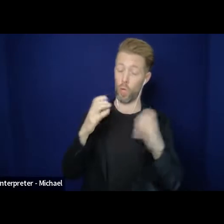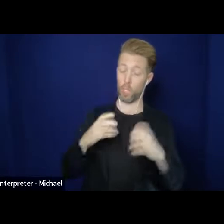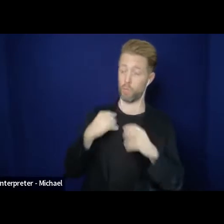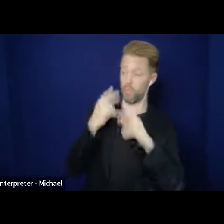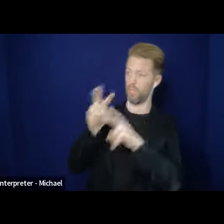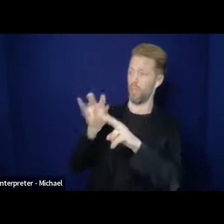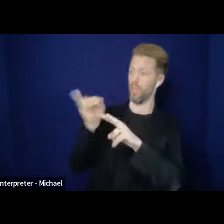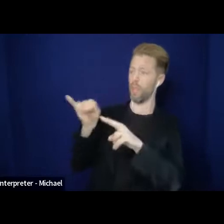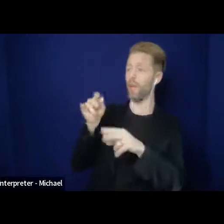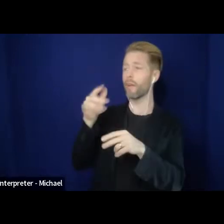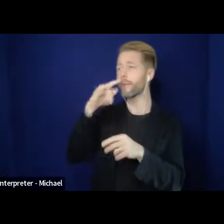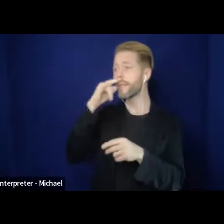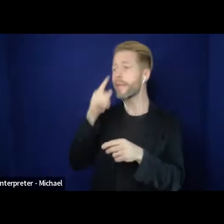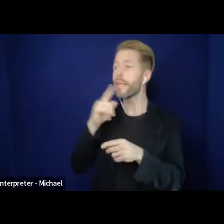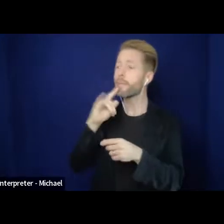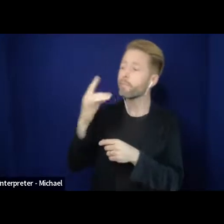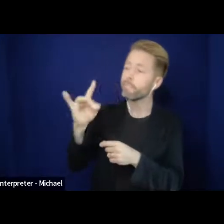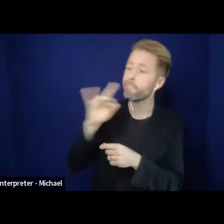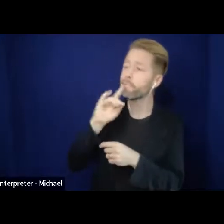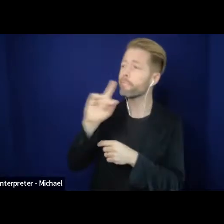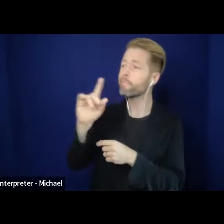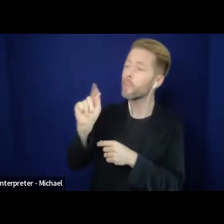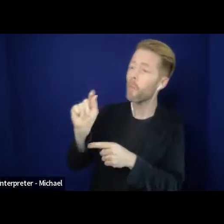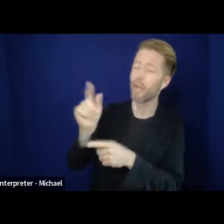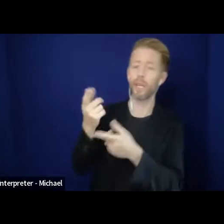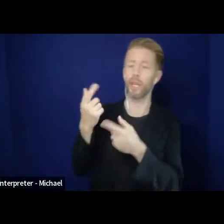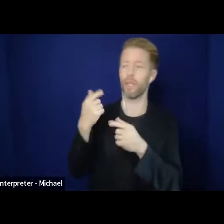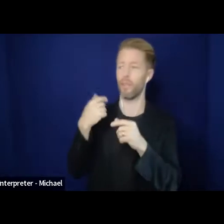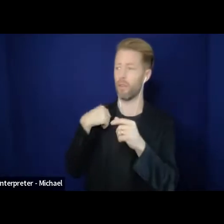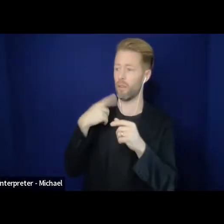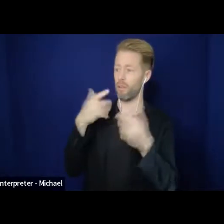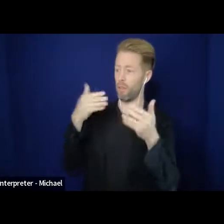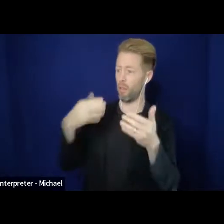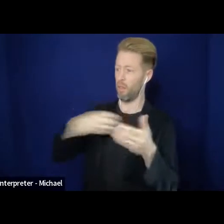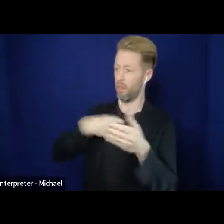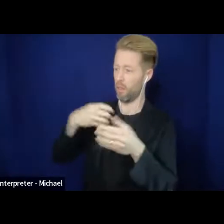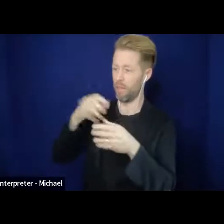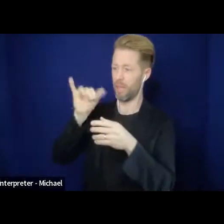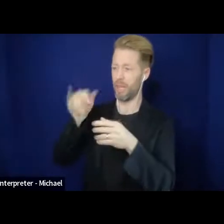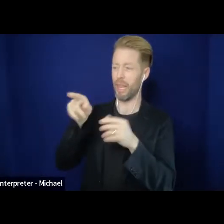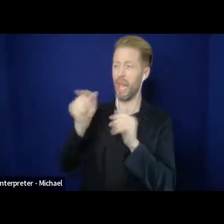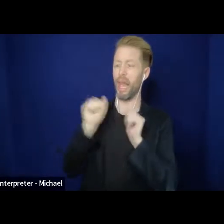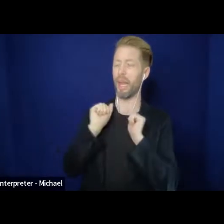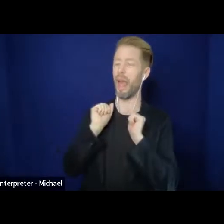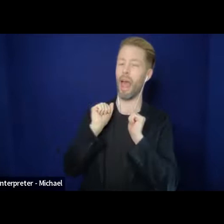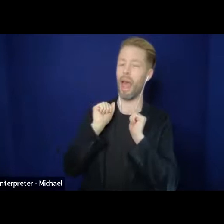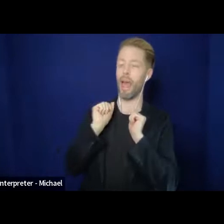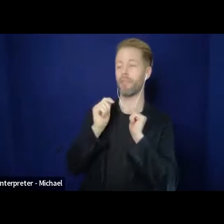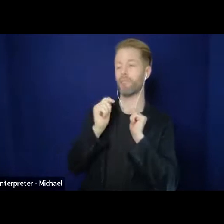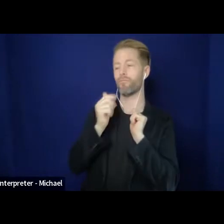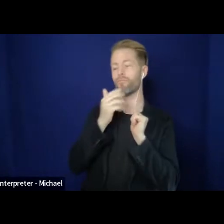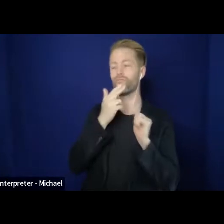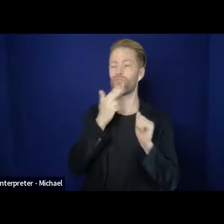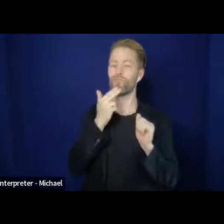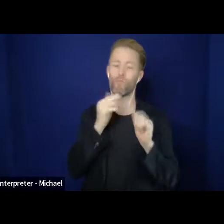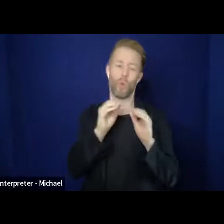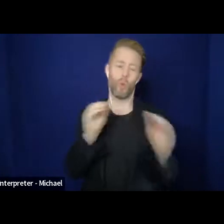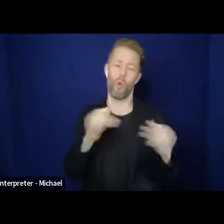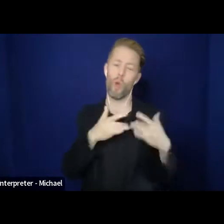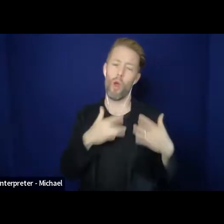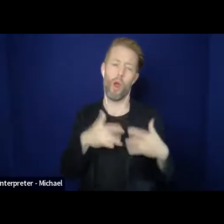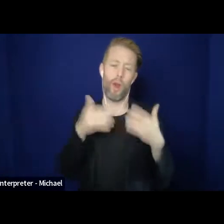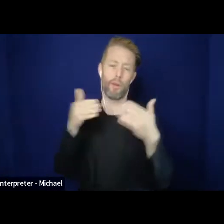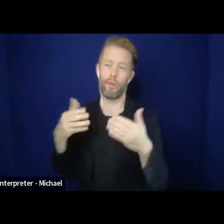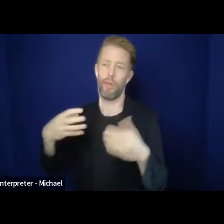that person fired. It's not going to lead to a change in the system that puts too much work onto them, that places too many expectations onto